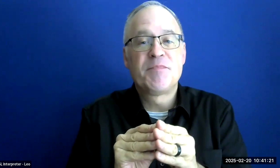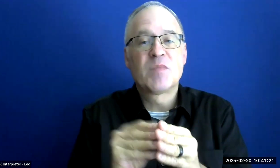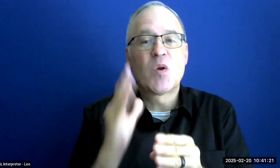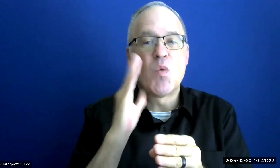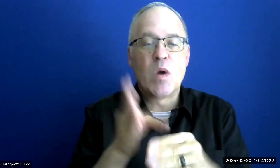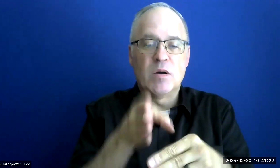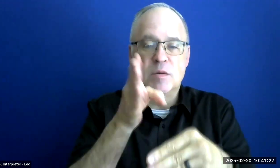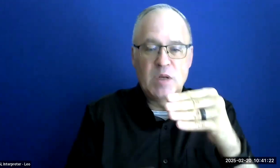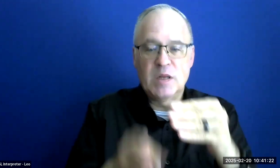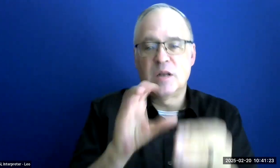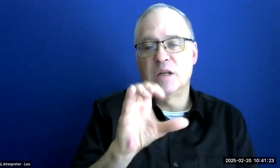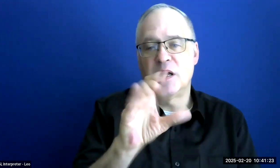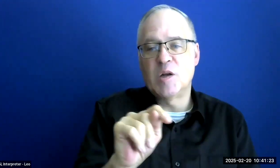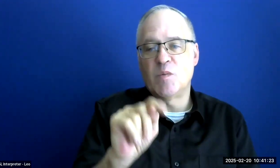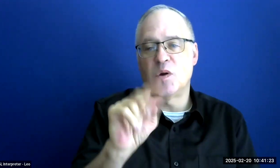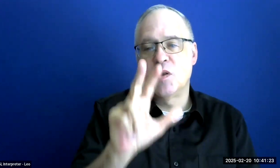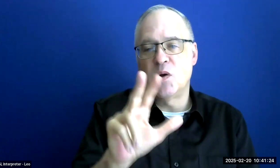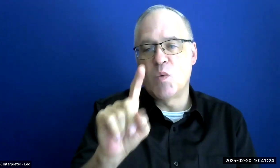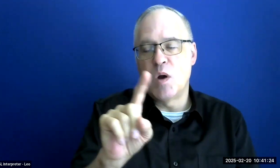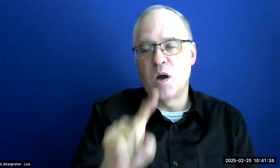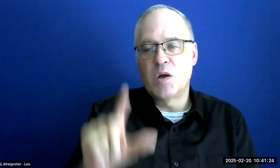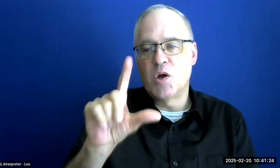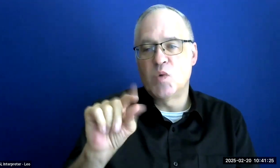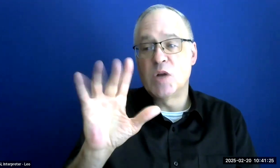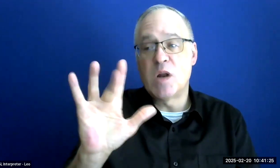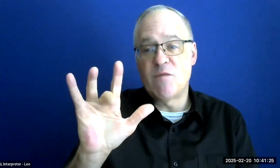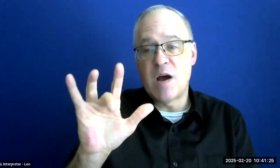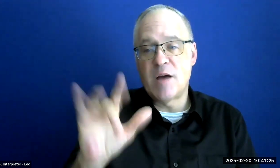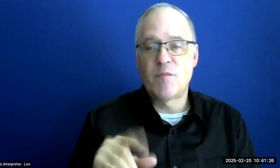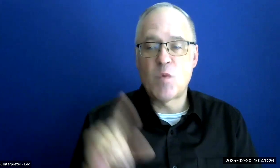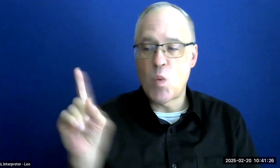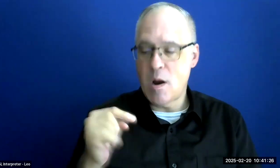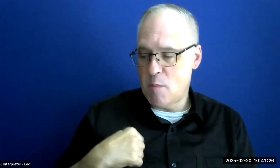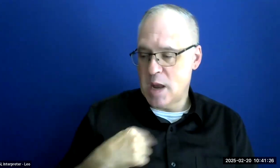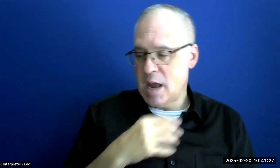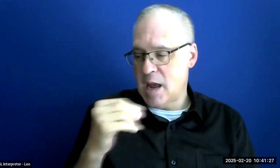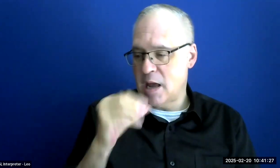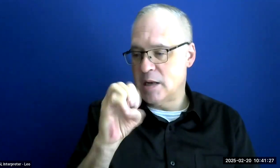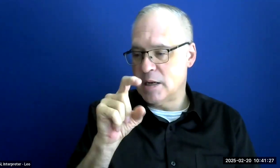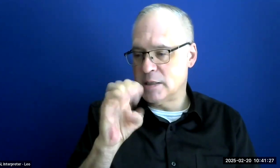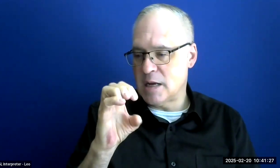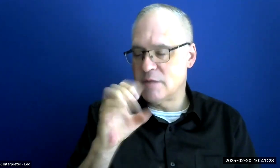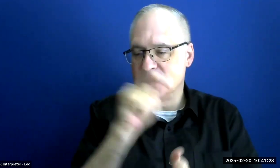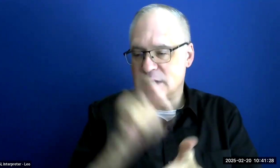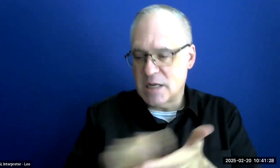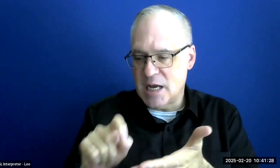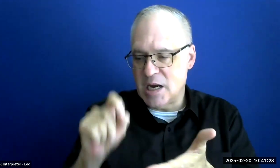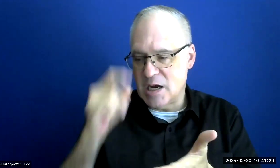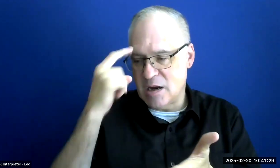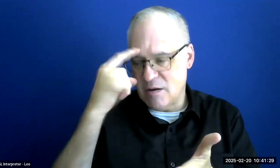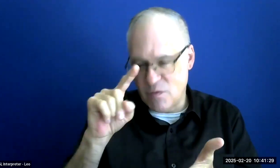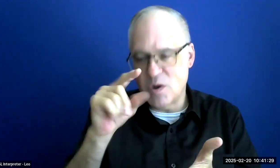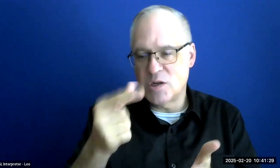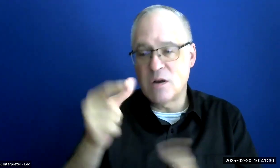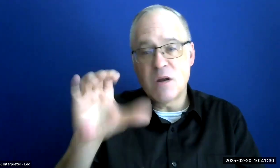October 31, 2025, where myself and the Executive Secretary of the Council of Bishops, Bishop Gregory